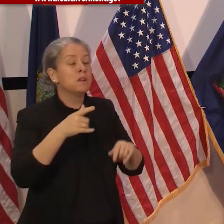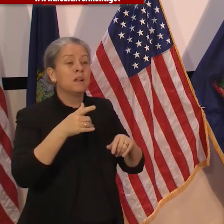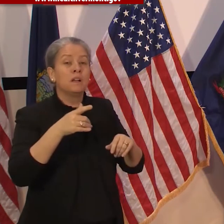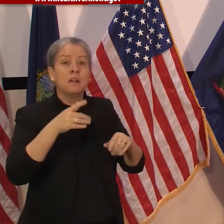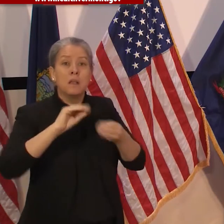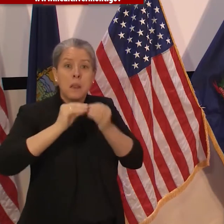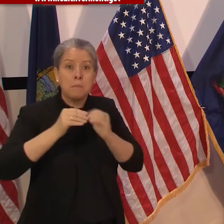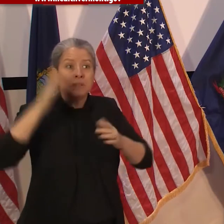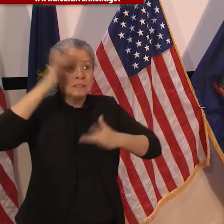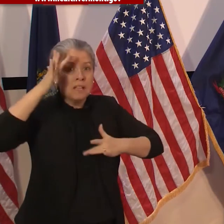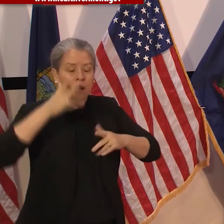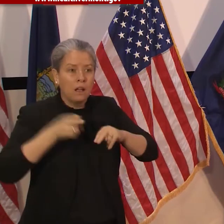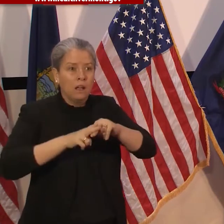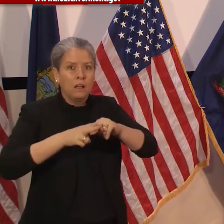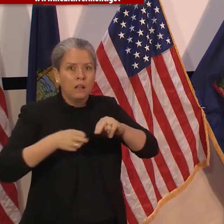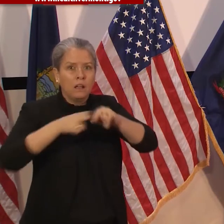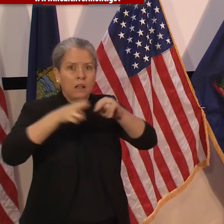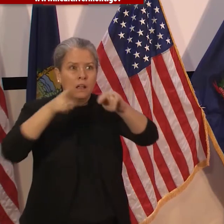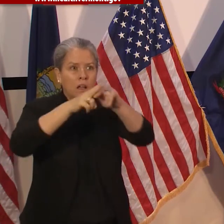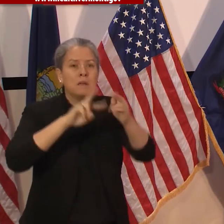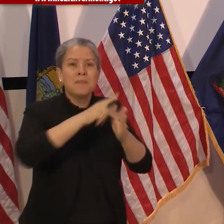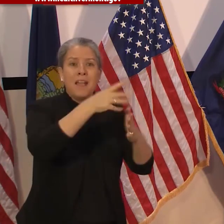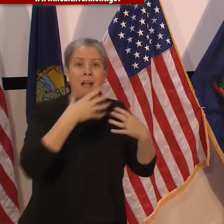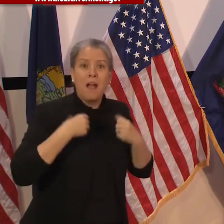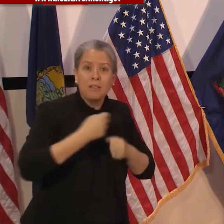which keeps all Vermonters safe.